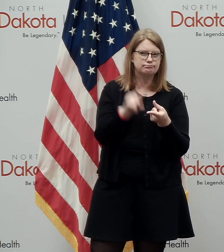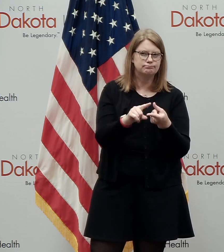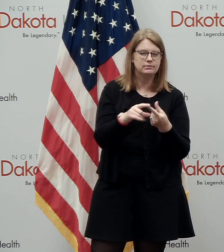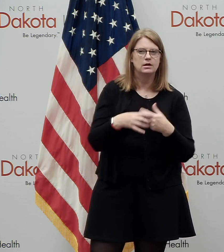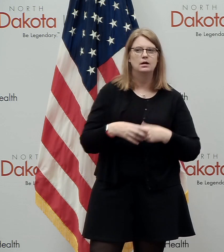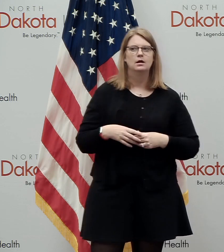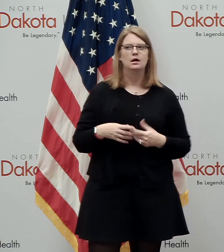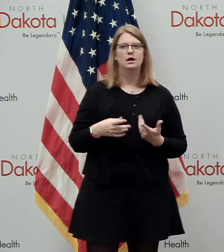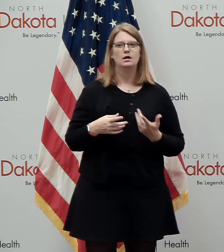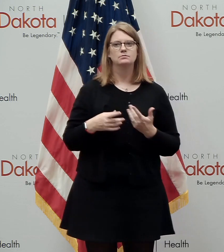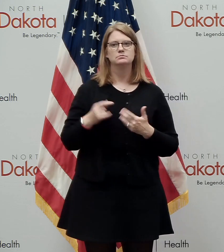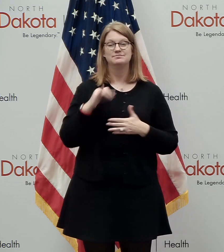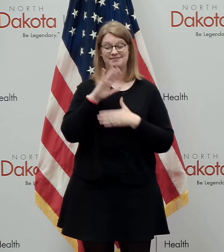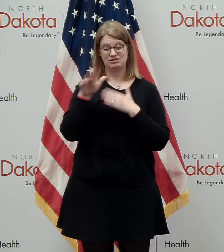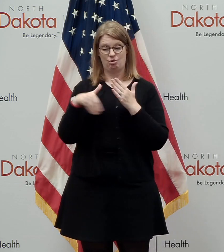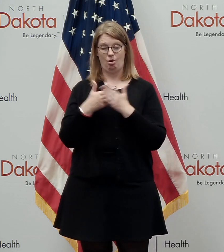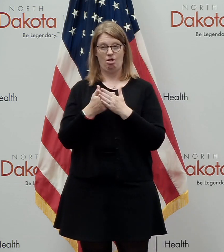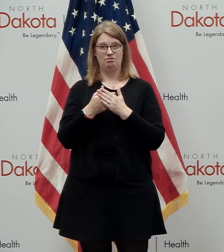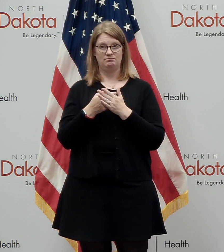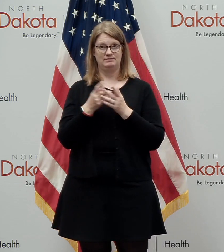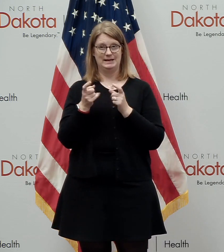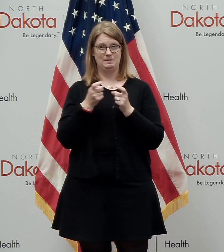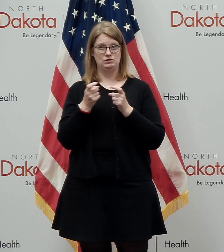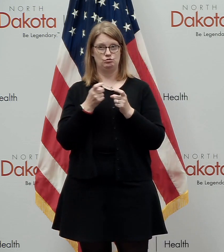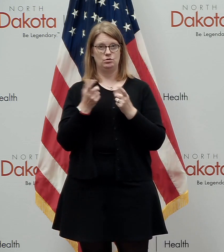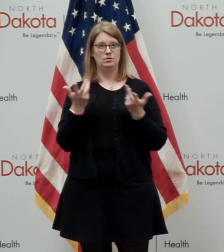this would be all administered through